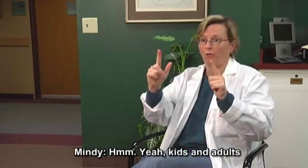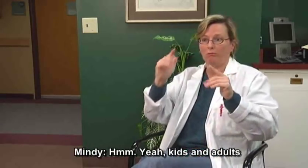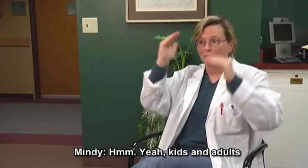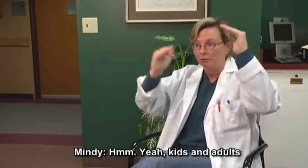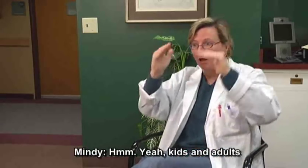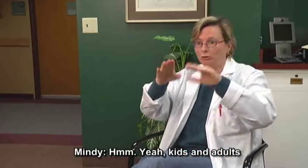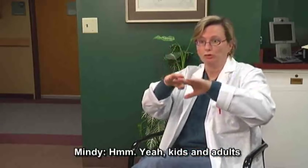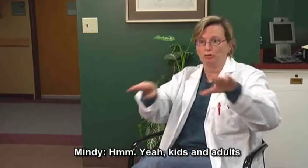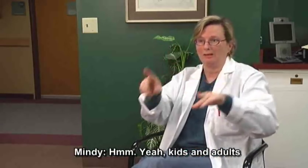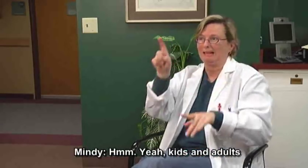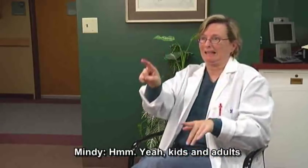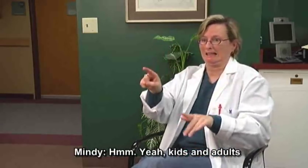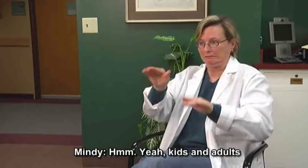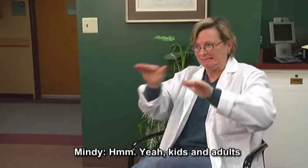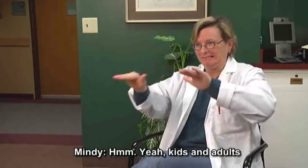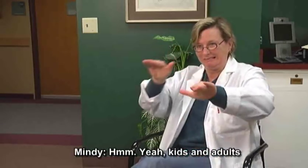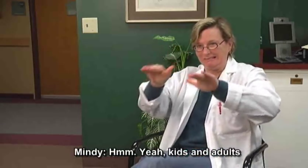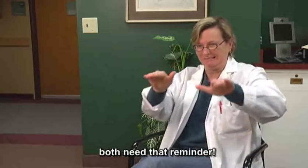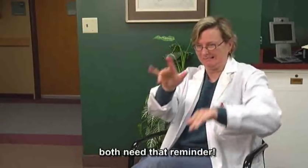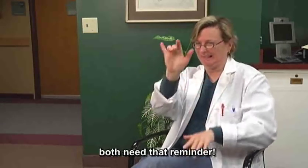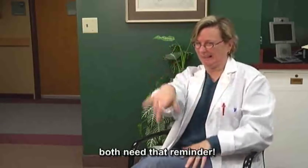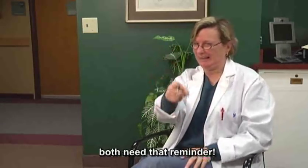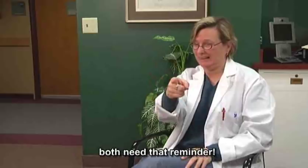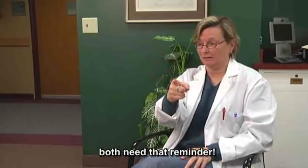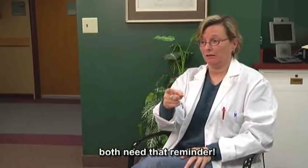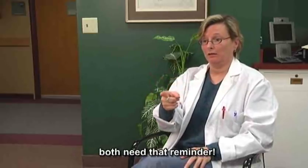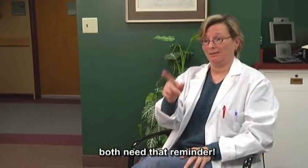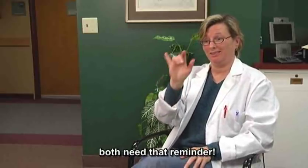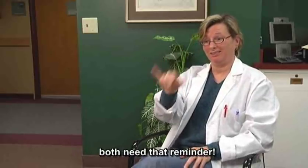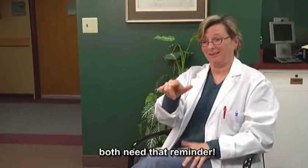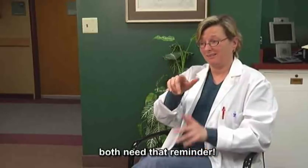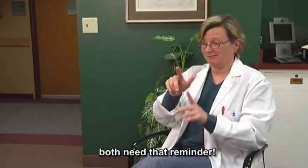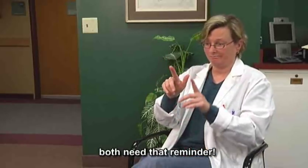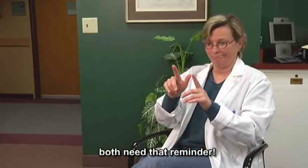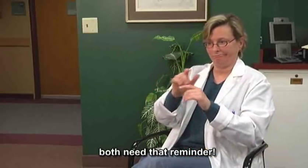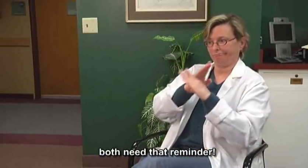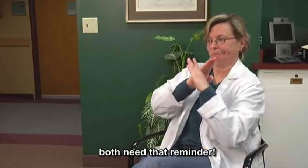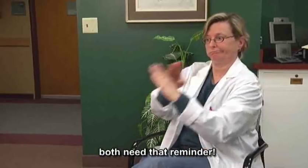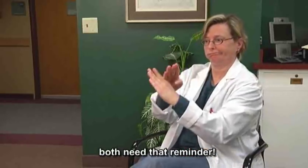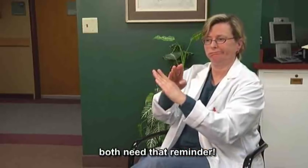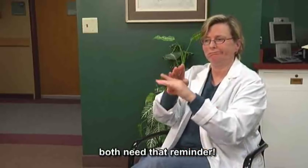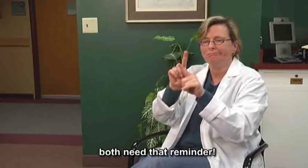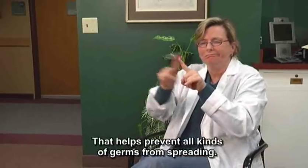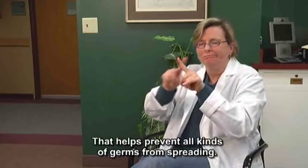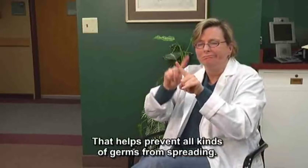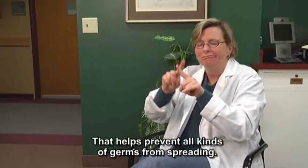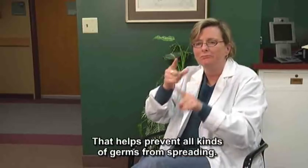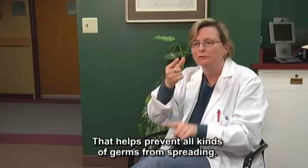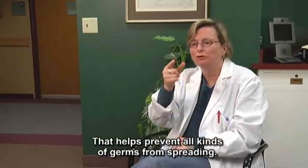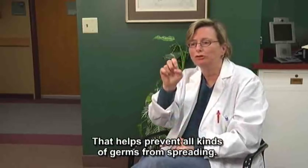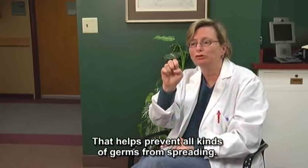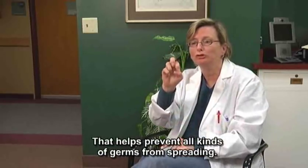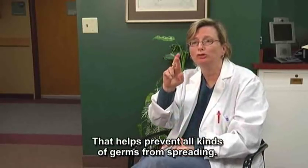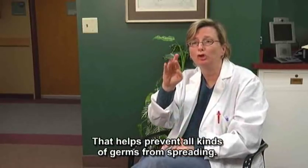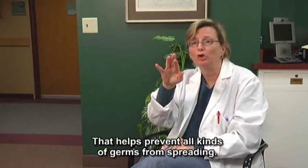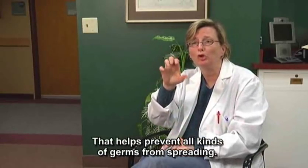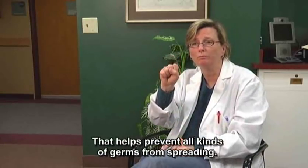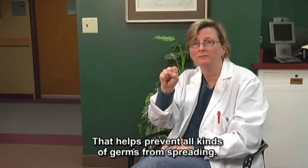yeah kids and adults both need that reminder that helps prevent all kinds of germs from